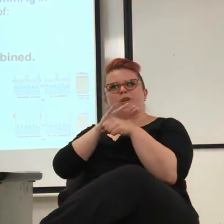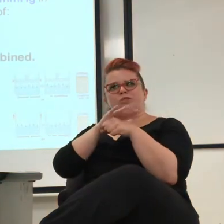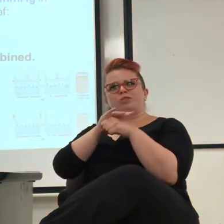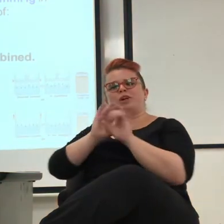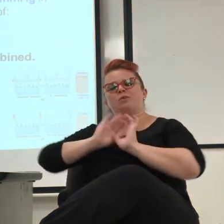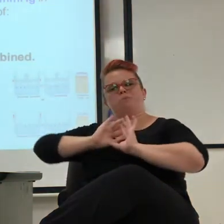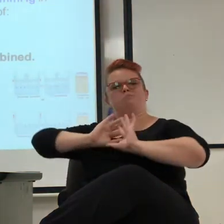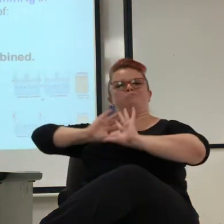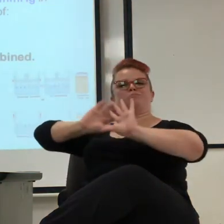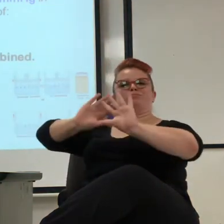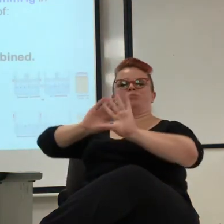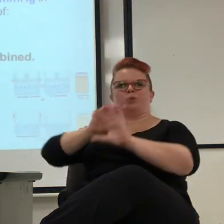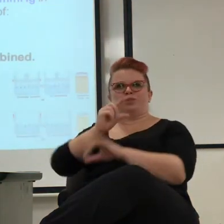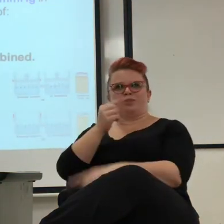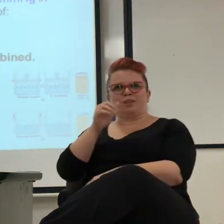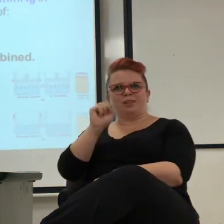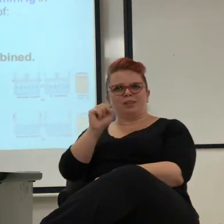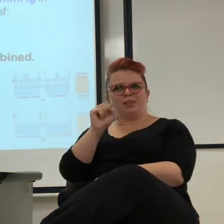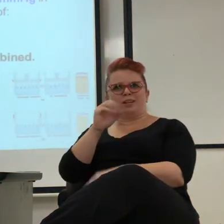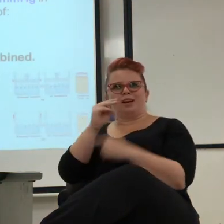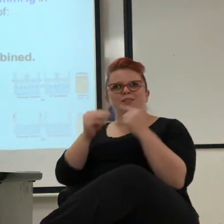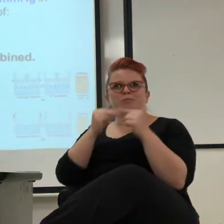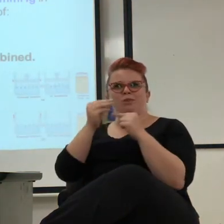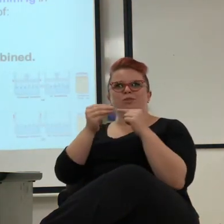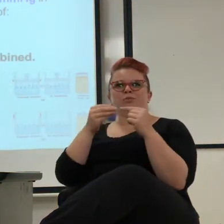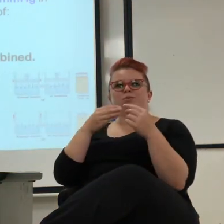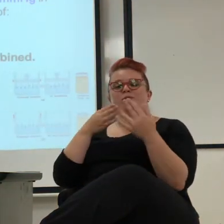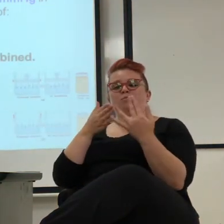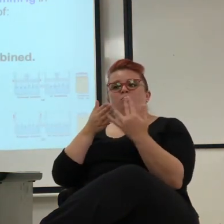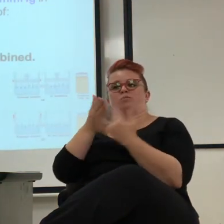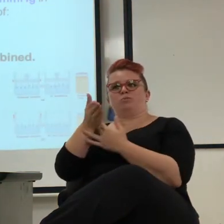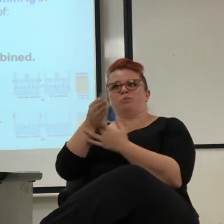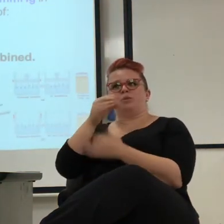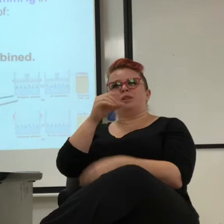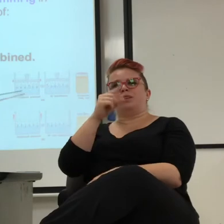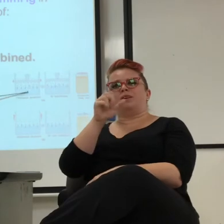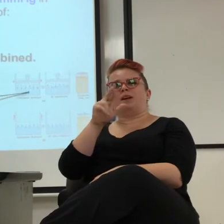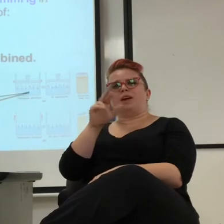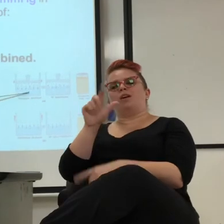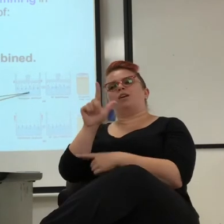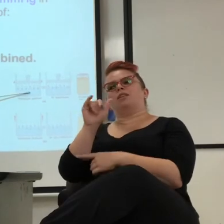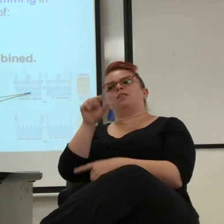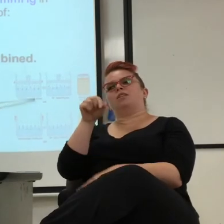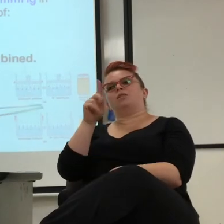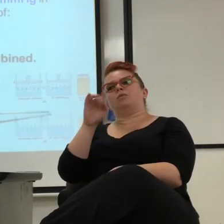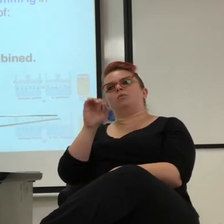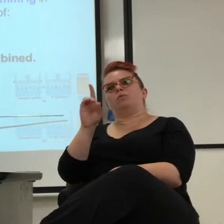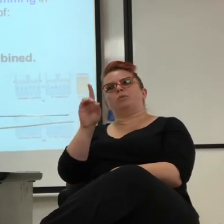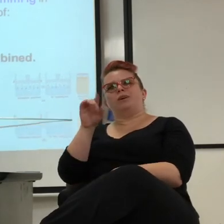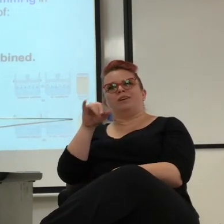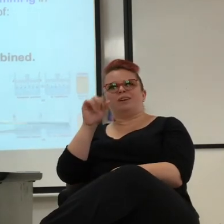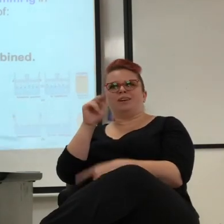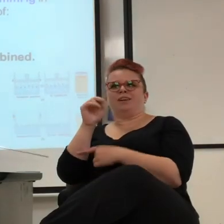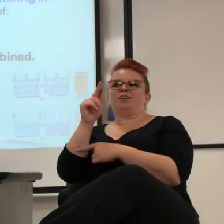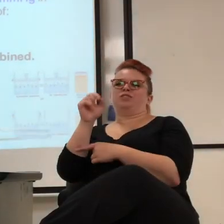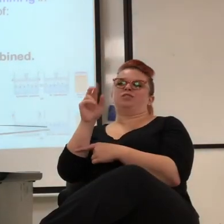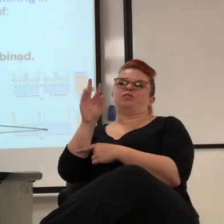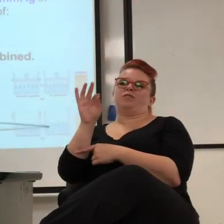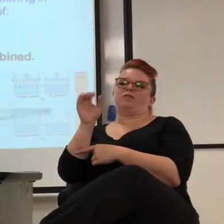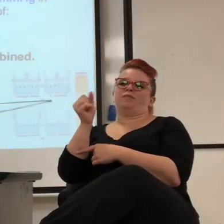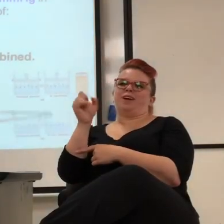gas molecules across the air-liquid interface to get a carbonated beverage. Now, if you open it, the can of